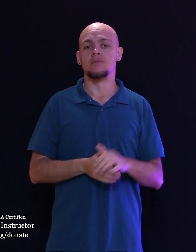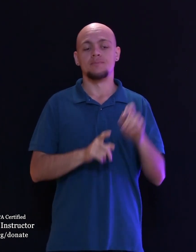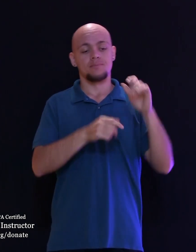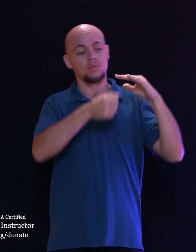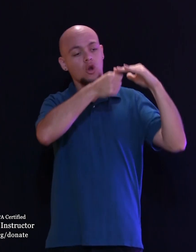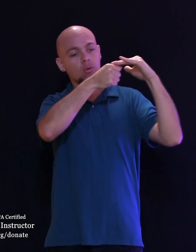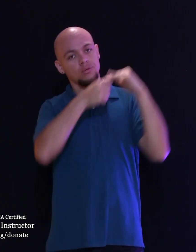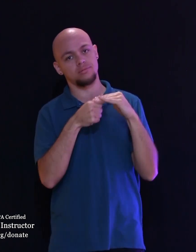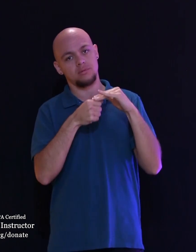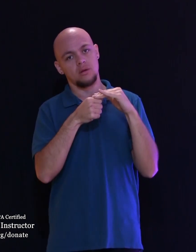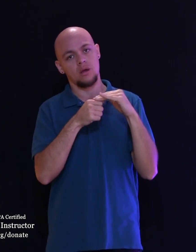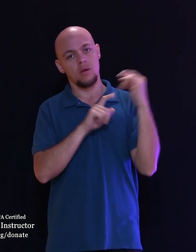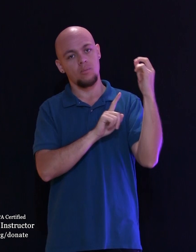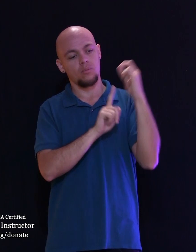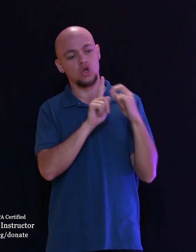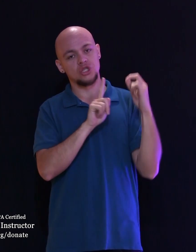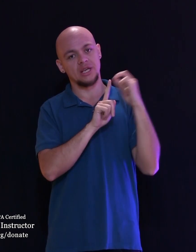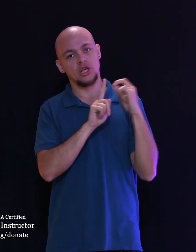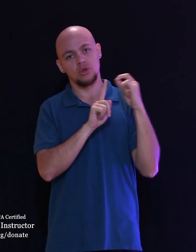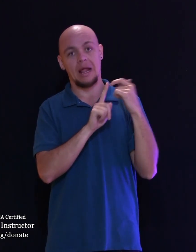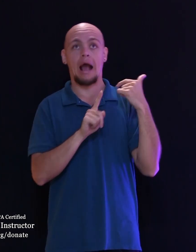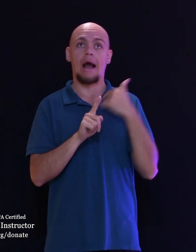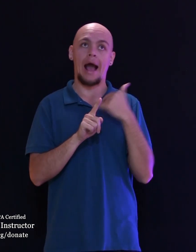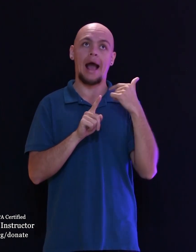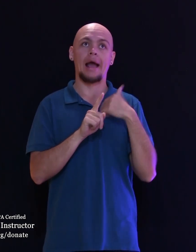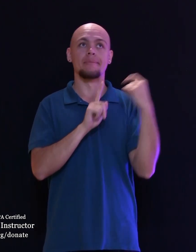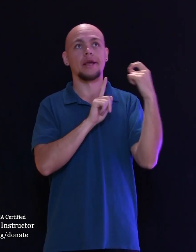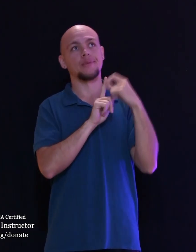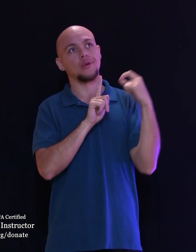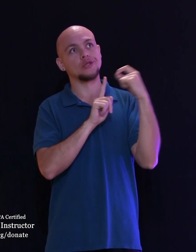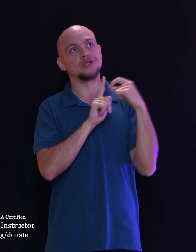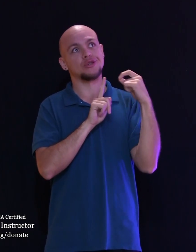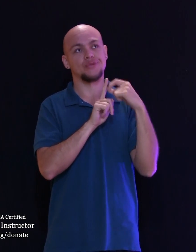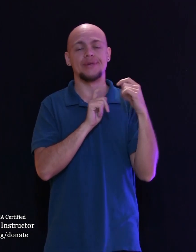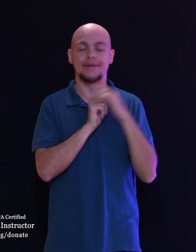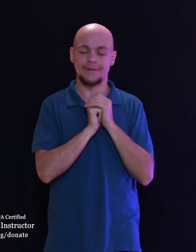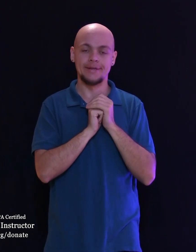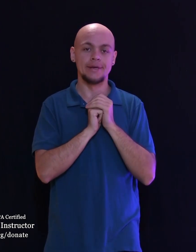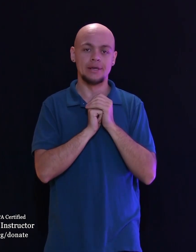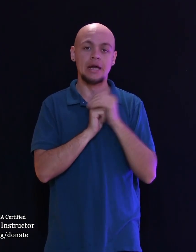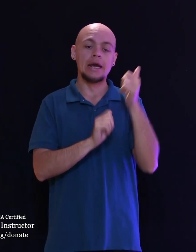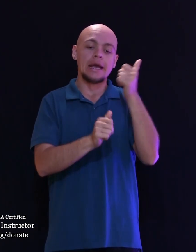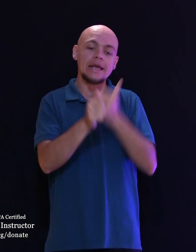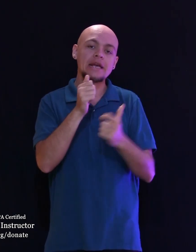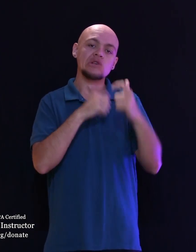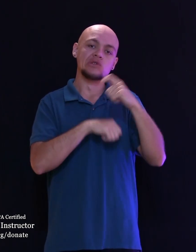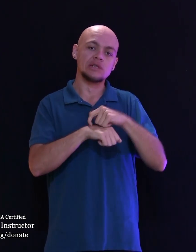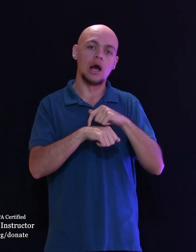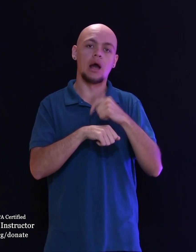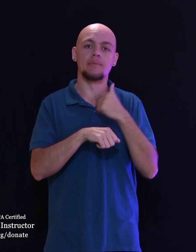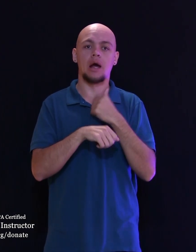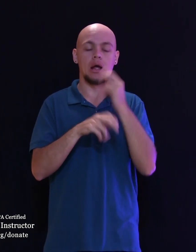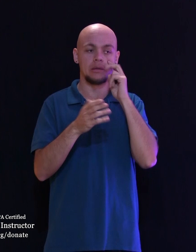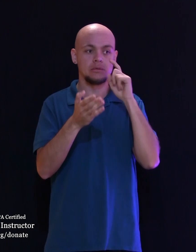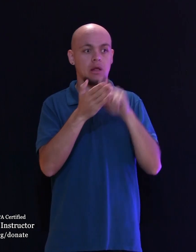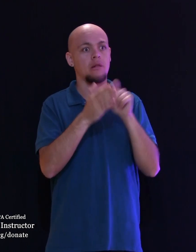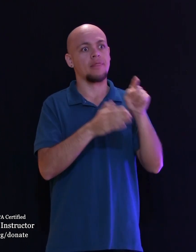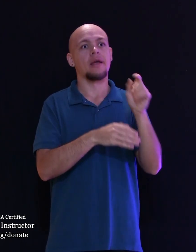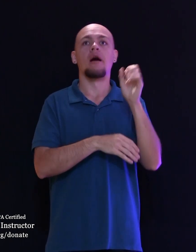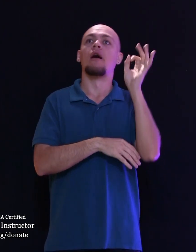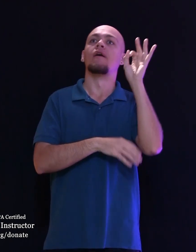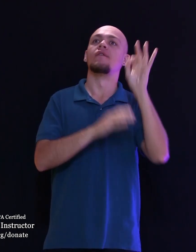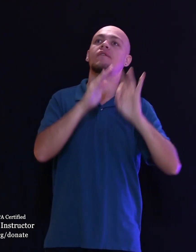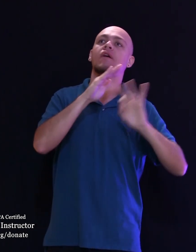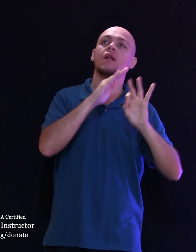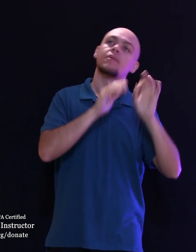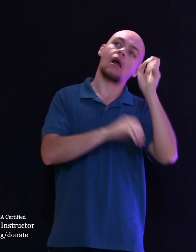Persecution. How many times have we heard, I'm being persecuted? It seems like every time I turn around, some evangelical is yelling persecution